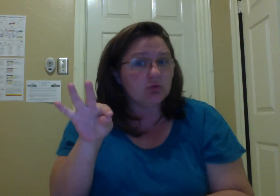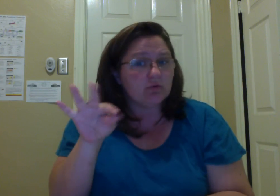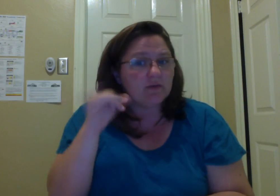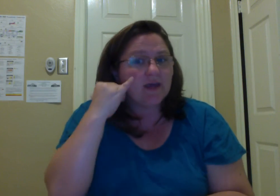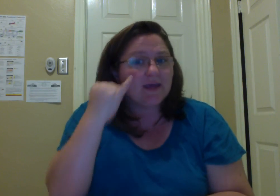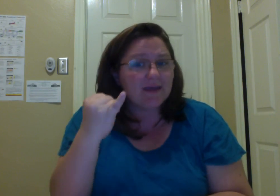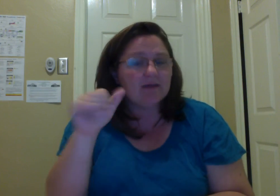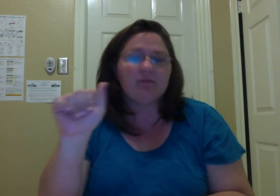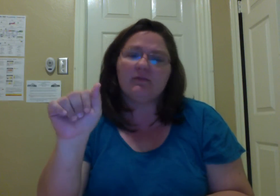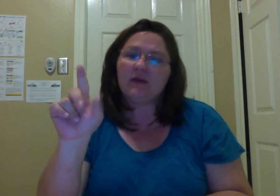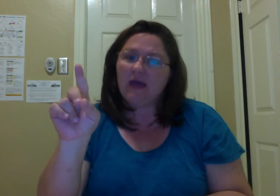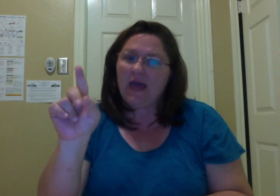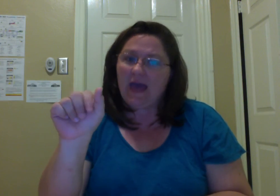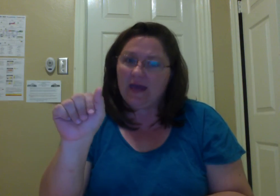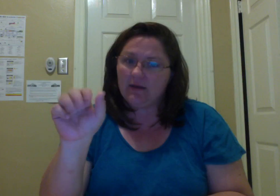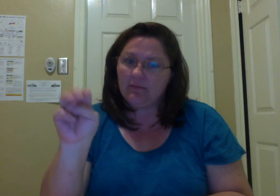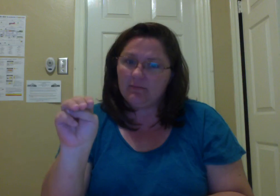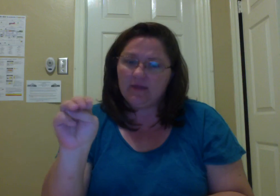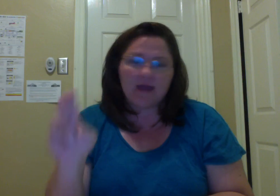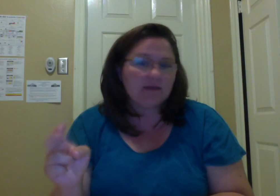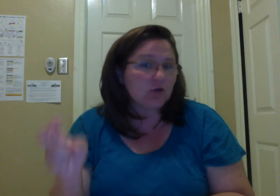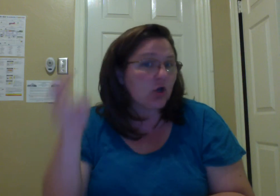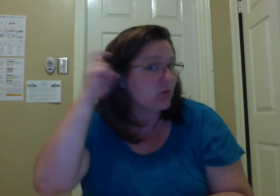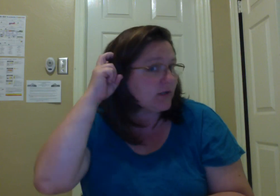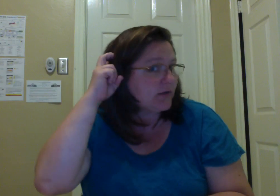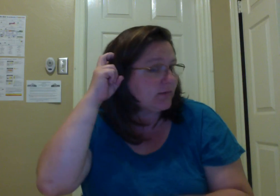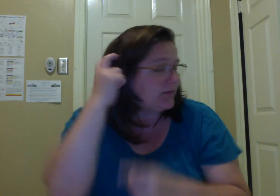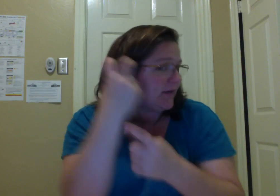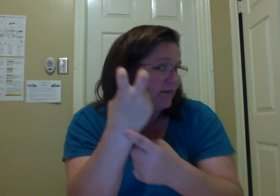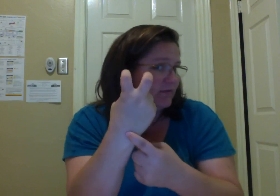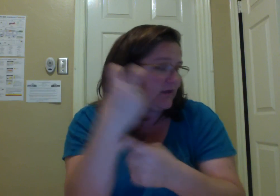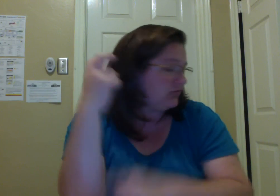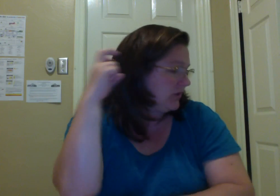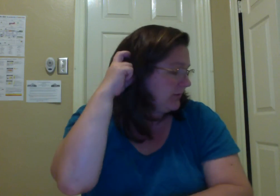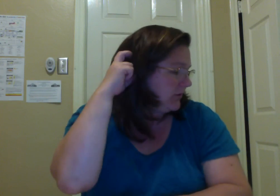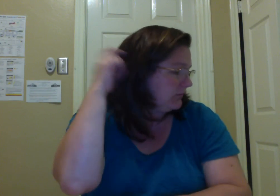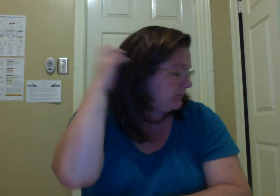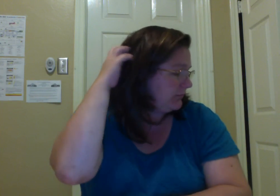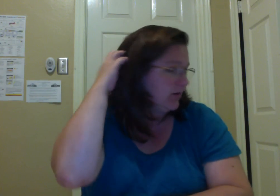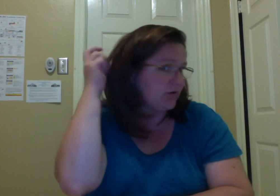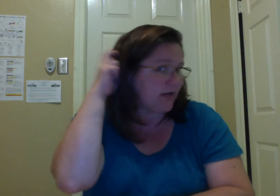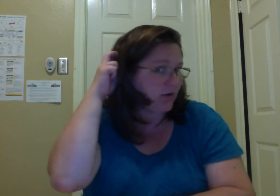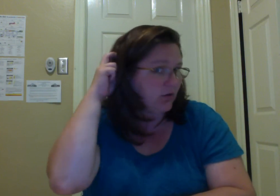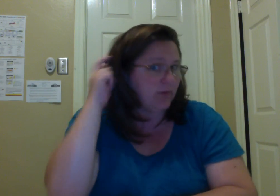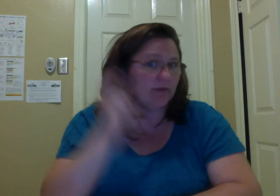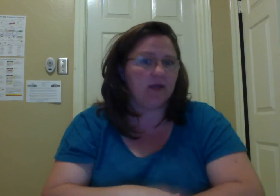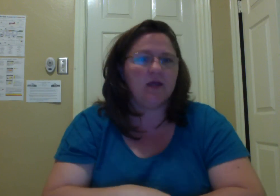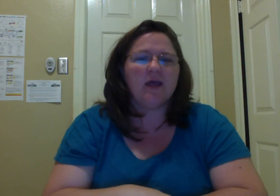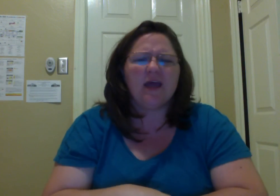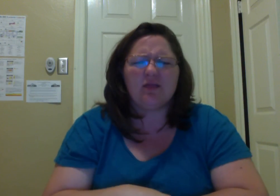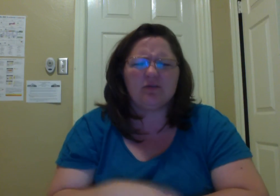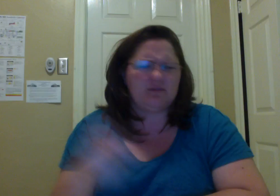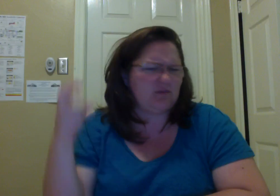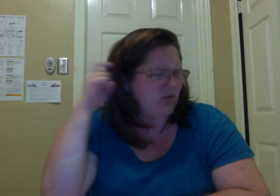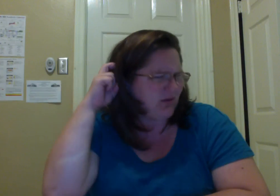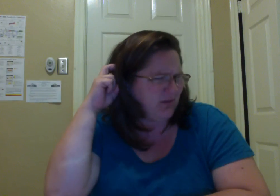choose if Adam has a cochlear implant. This is the hand shape that goes back here on your head, cochlear implant. And Laura says, cochlear